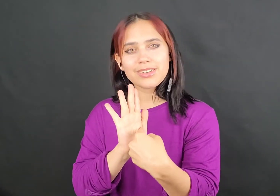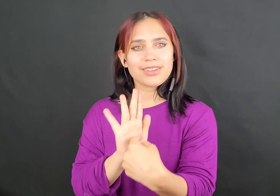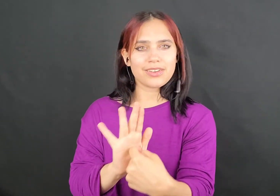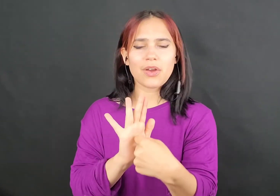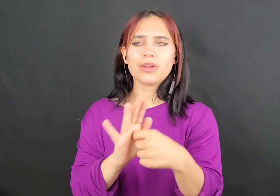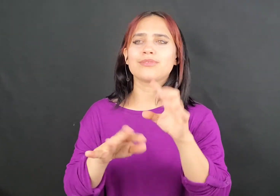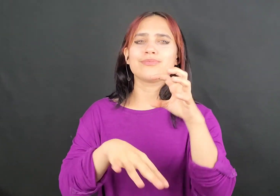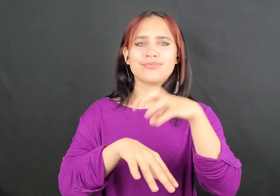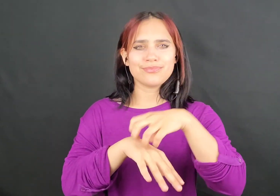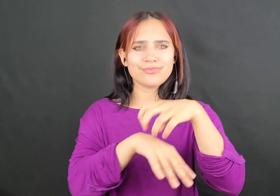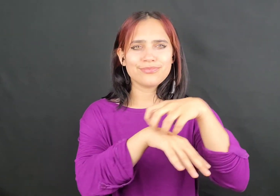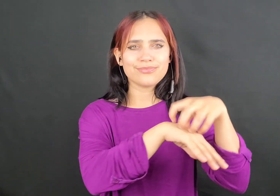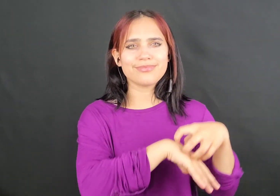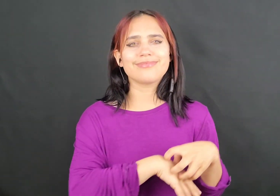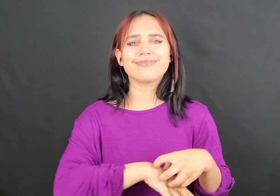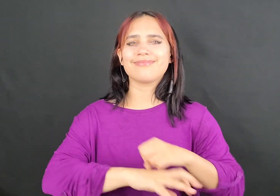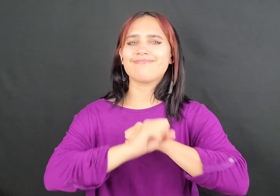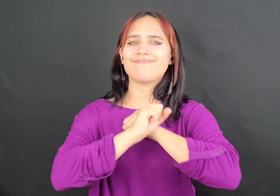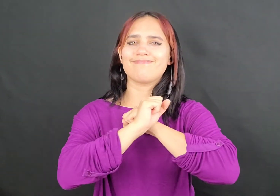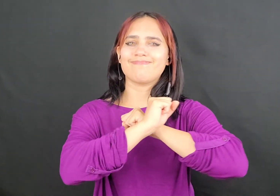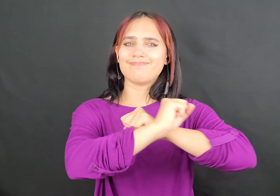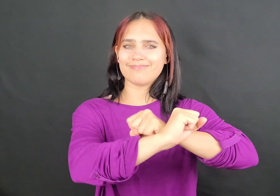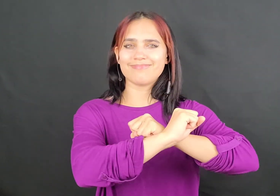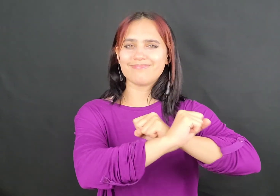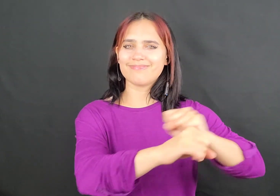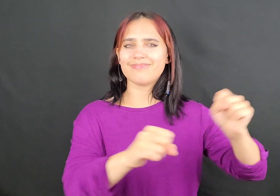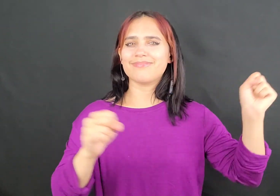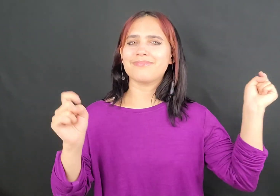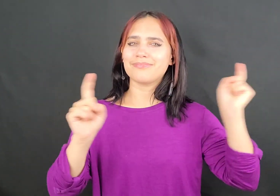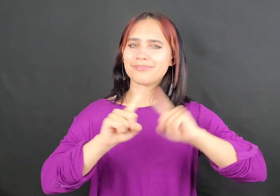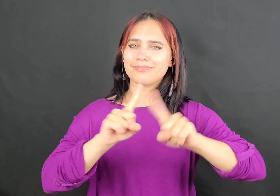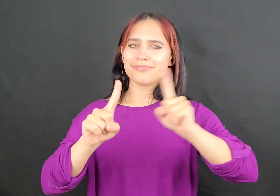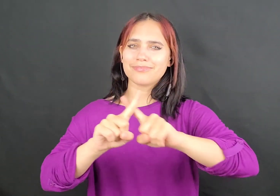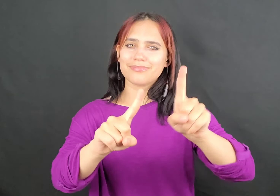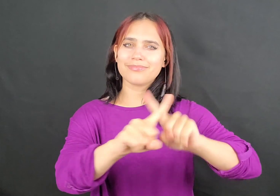sliced through and polished to show its cross-section as an exhibit in which its